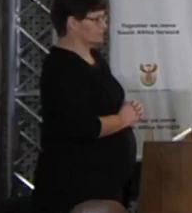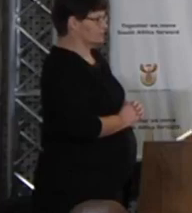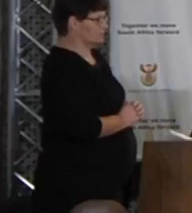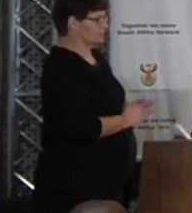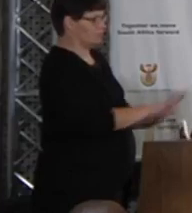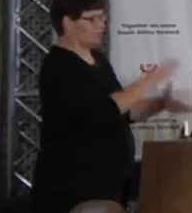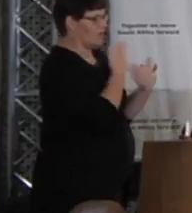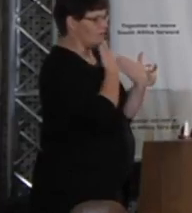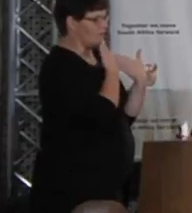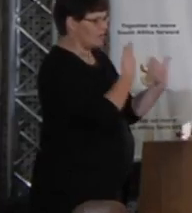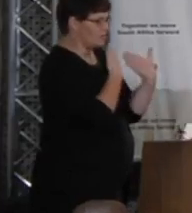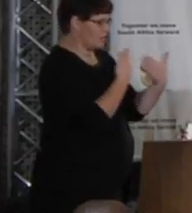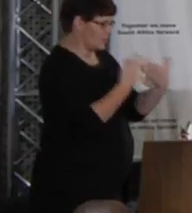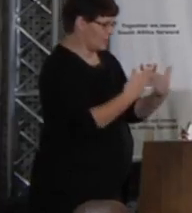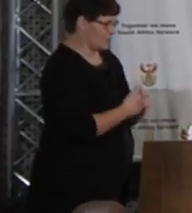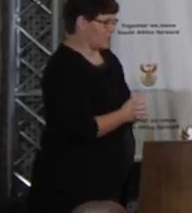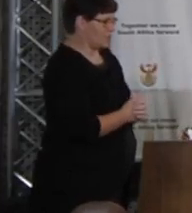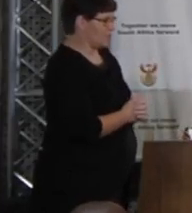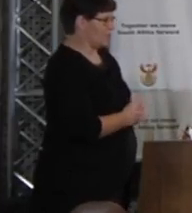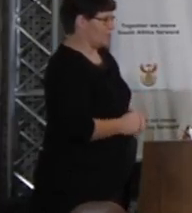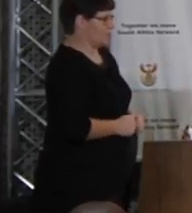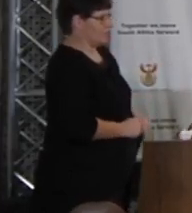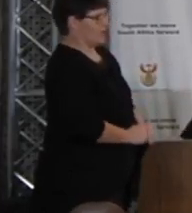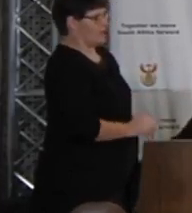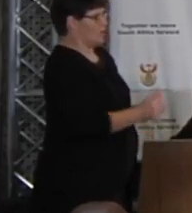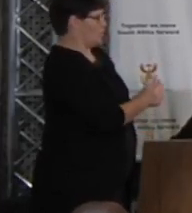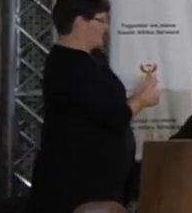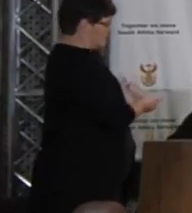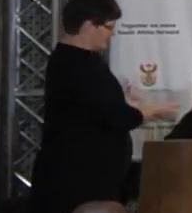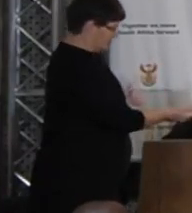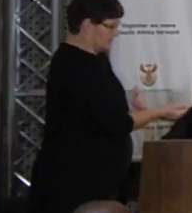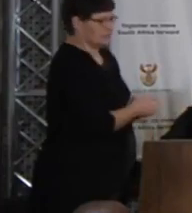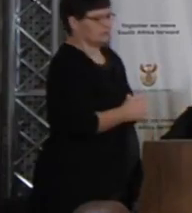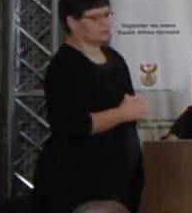No, thanks, Mthembu, to the colleagues.